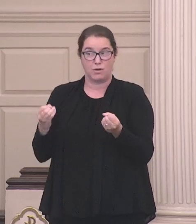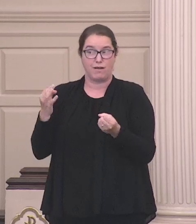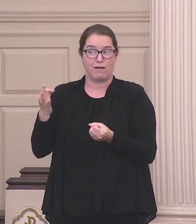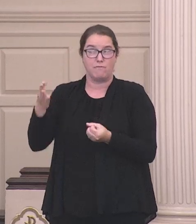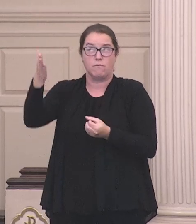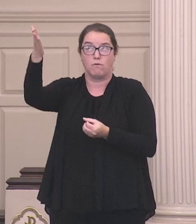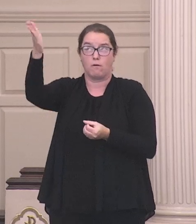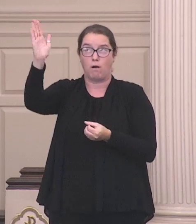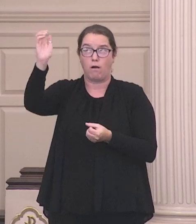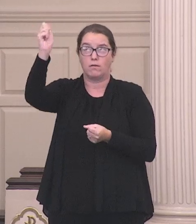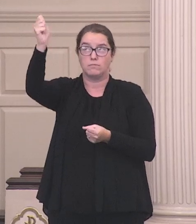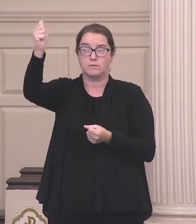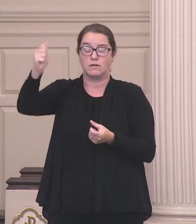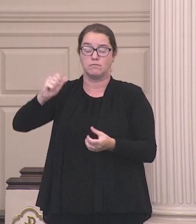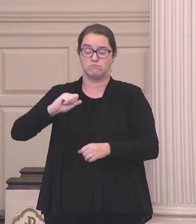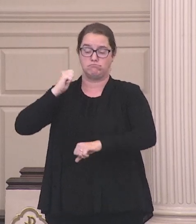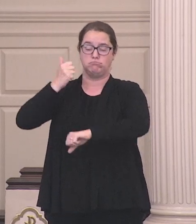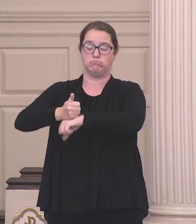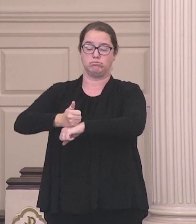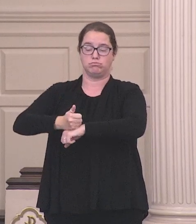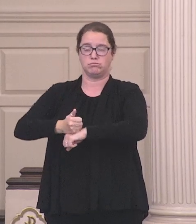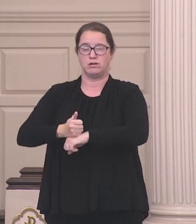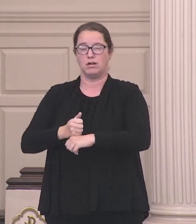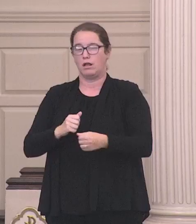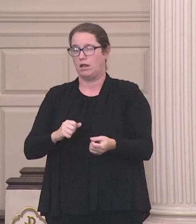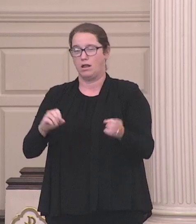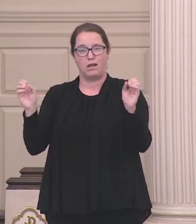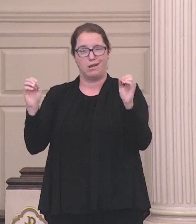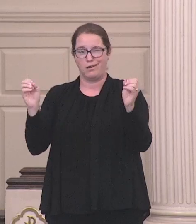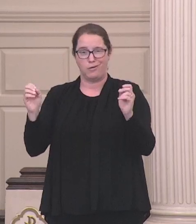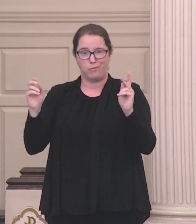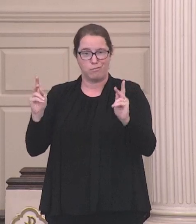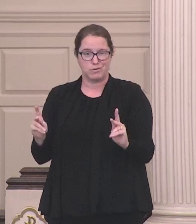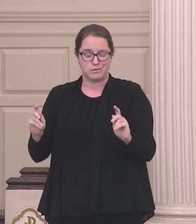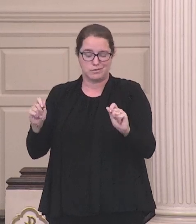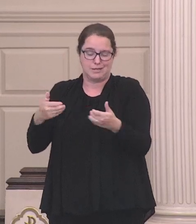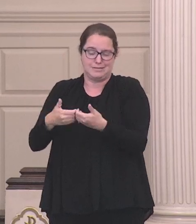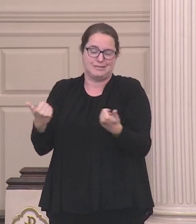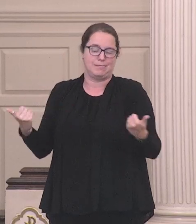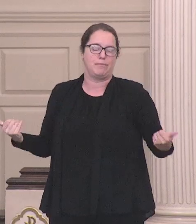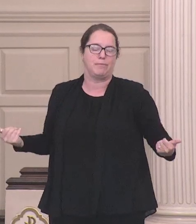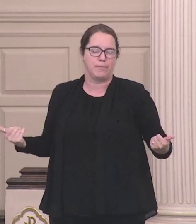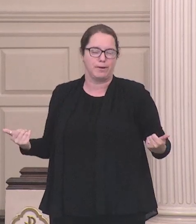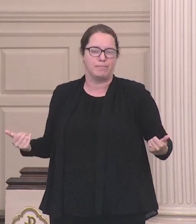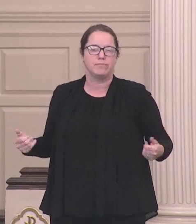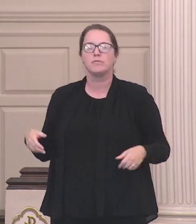no human being must separate. The two are called to live together.